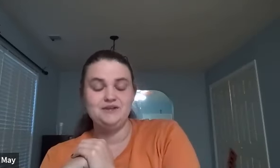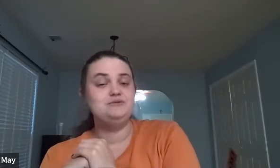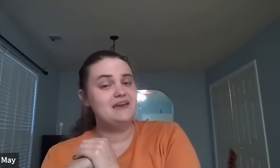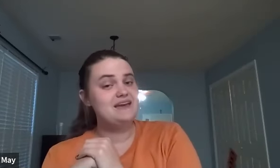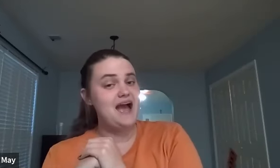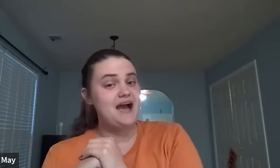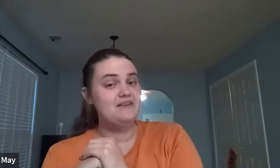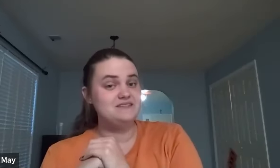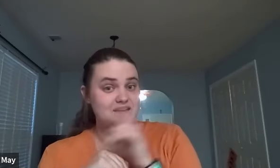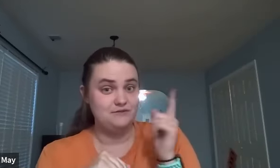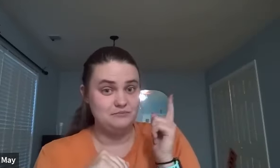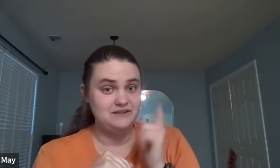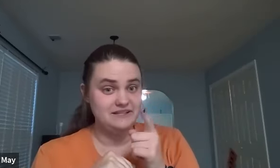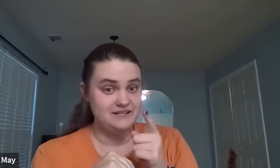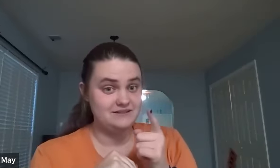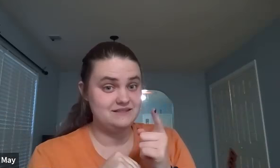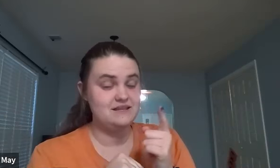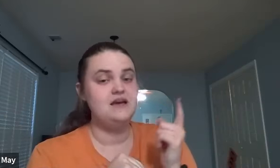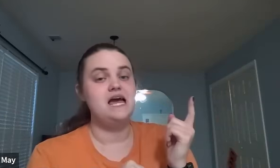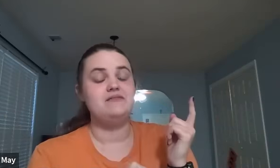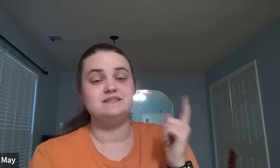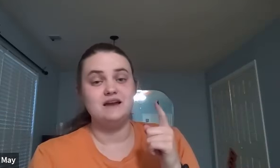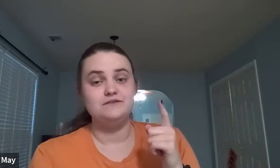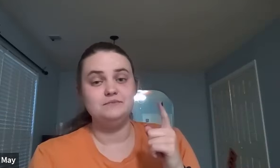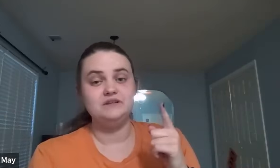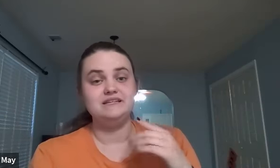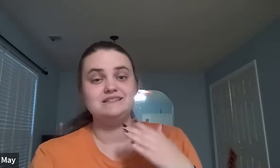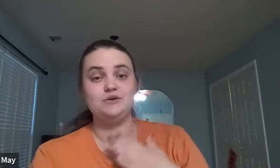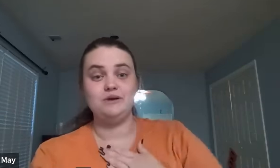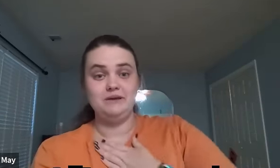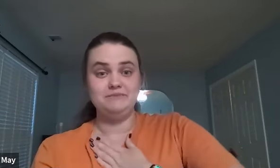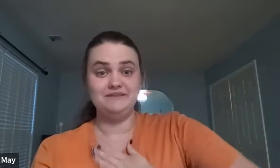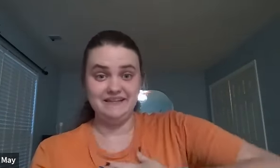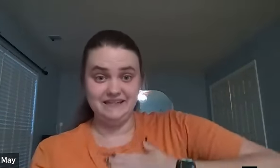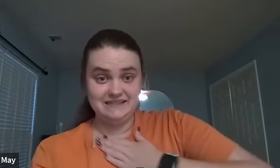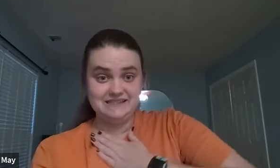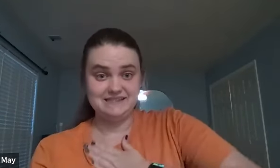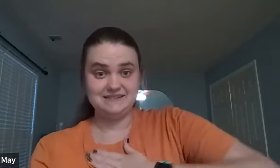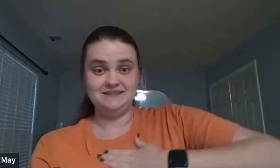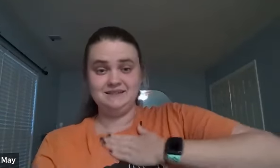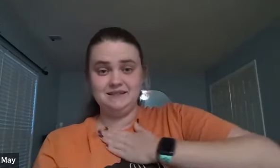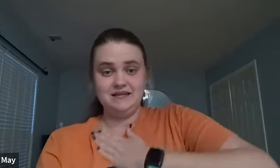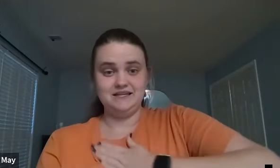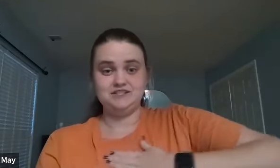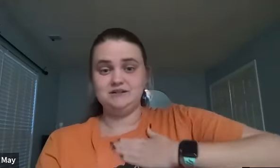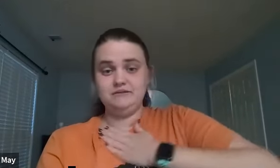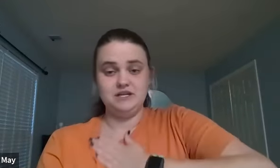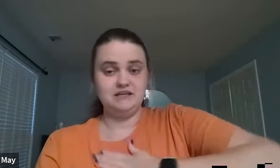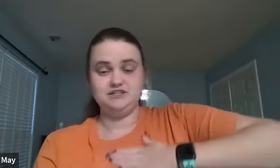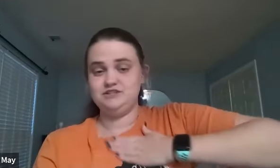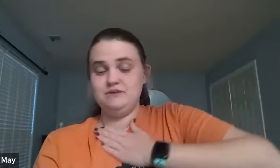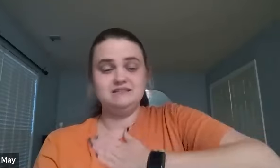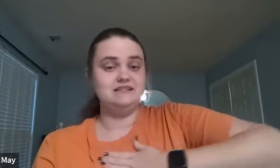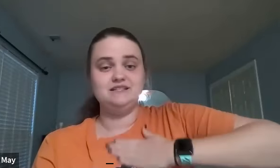You can add the sign for please. And the sign for please is going to be please. It's just it's just rested and